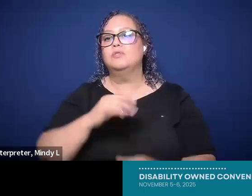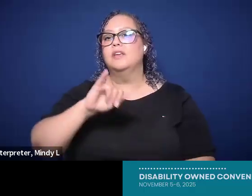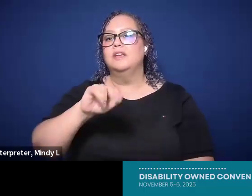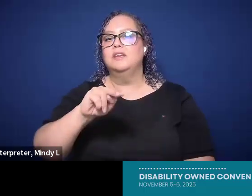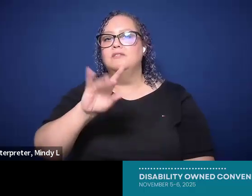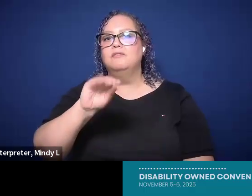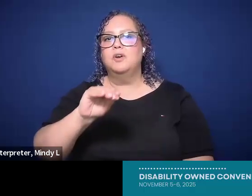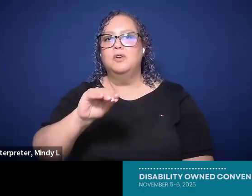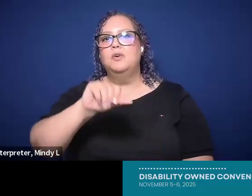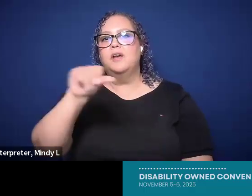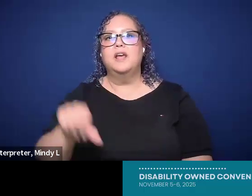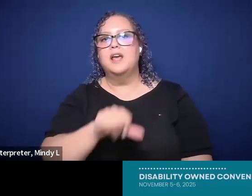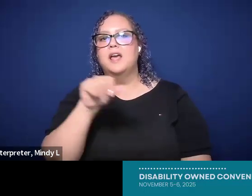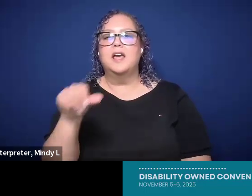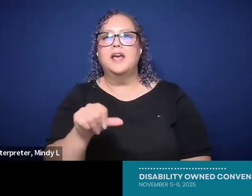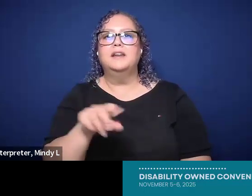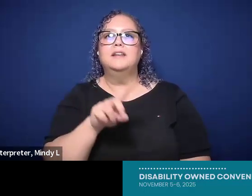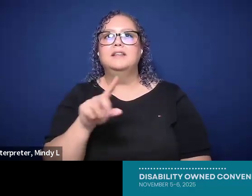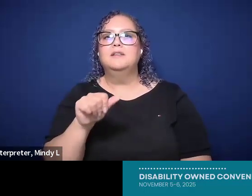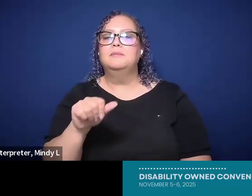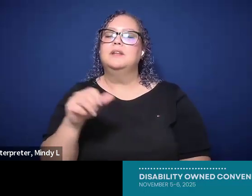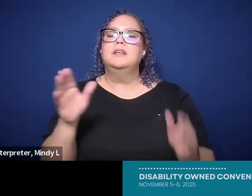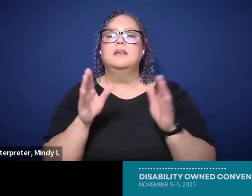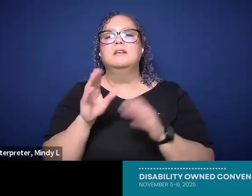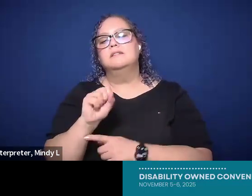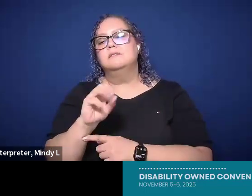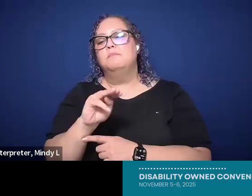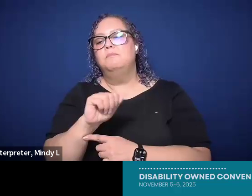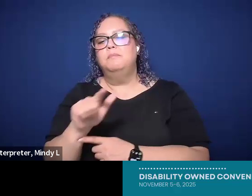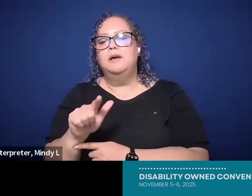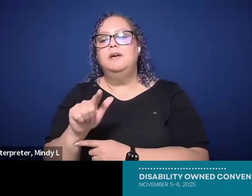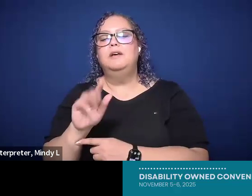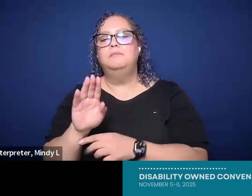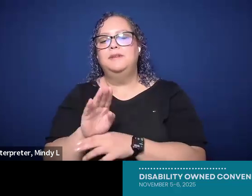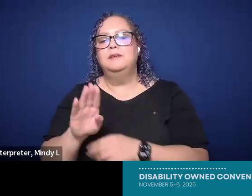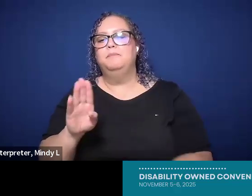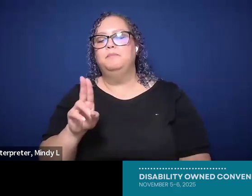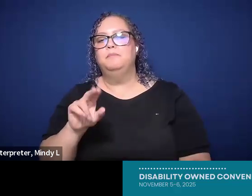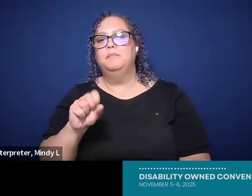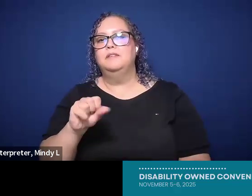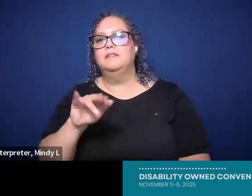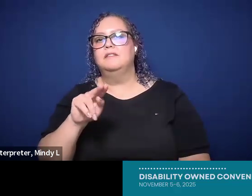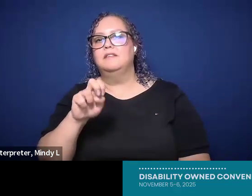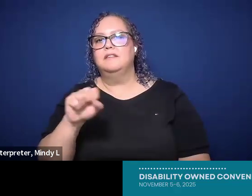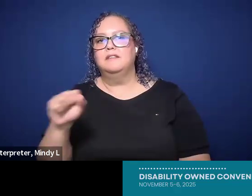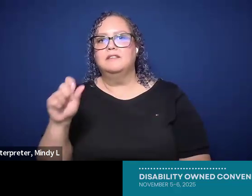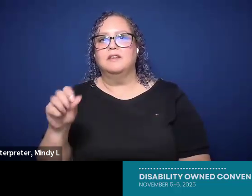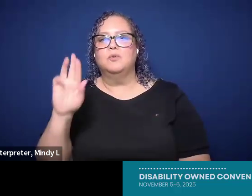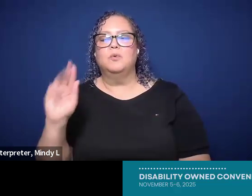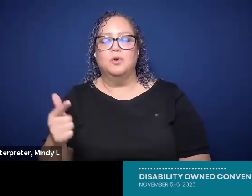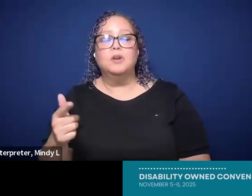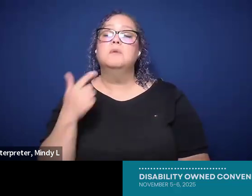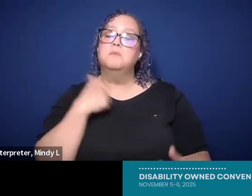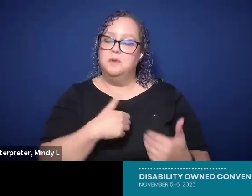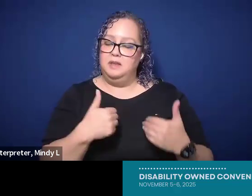info@disabilitysmallbusiness.org and we will try our best to help you. And there are slides for this session and you can download these